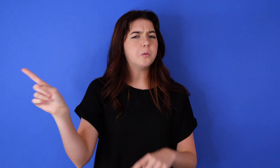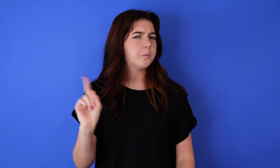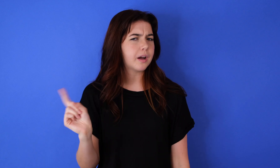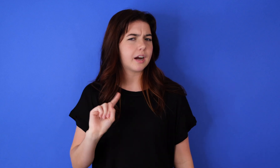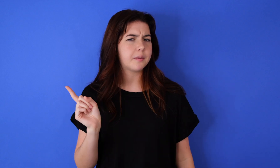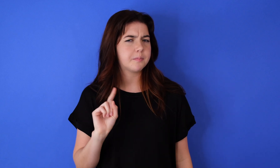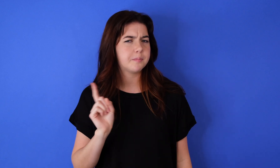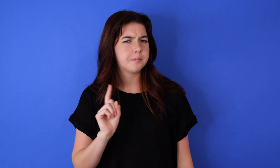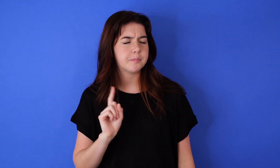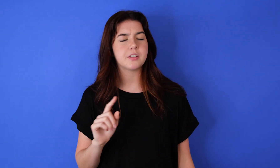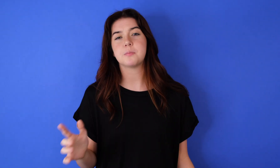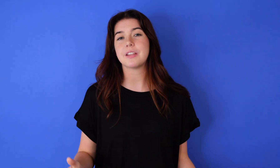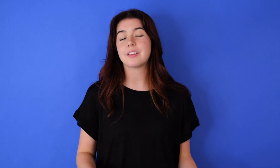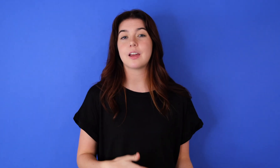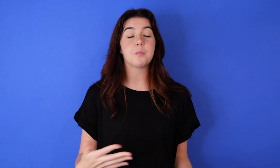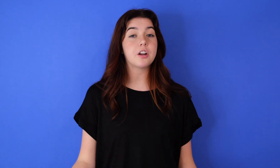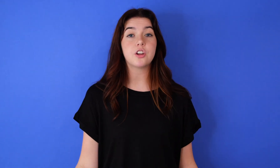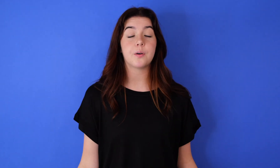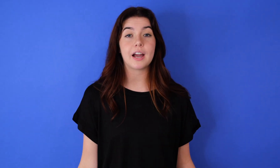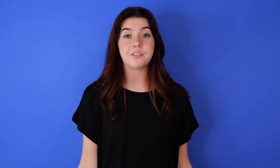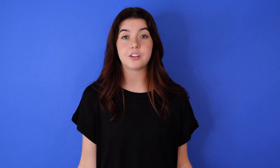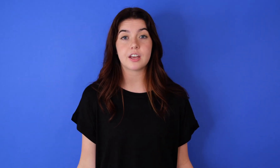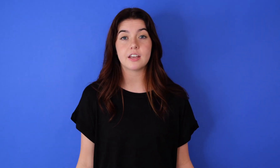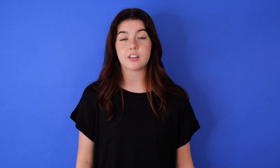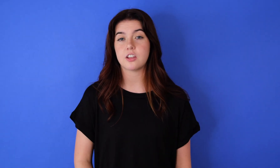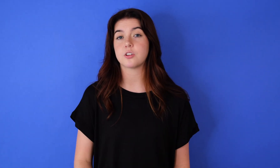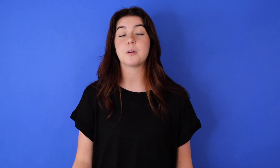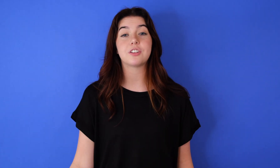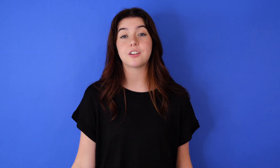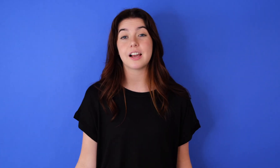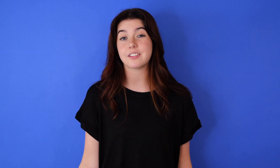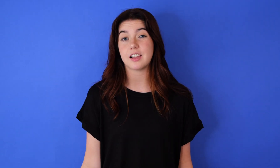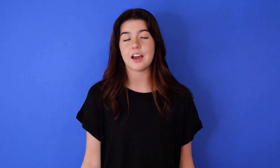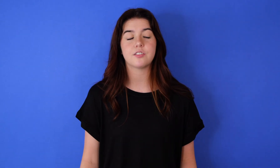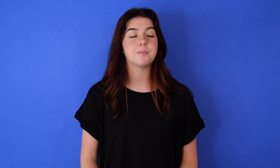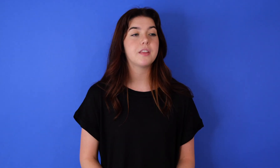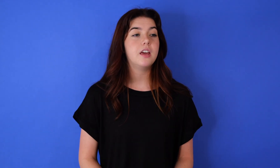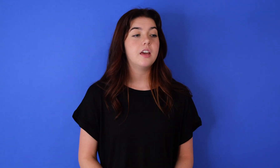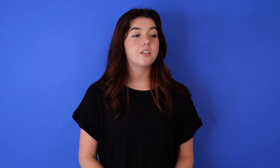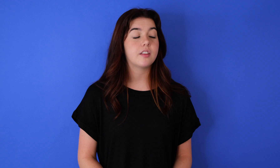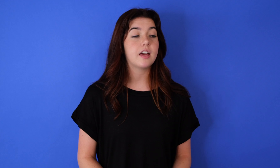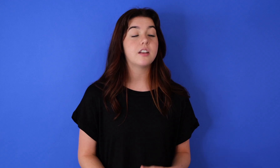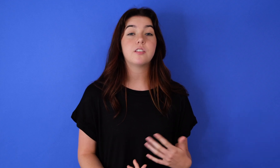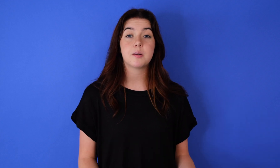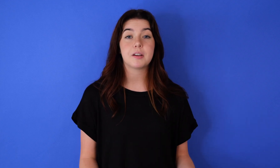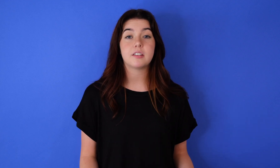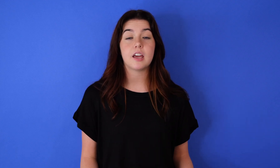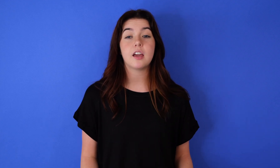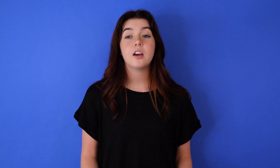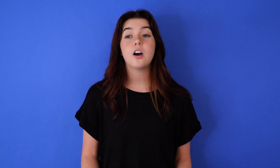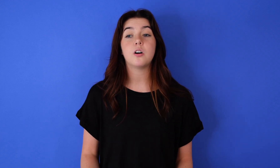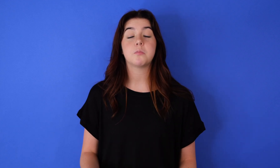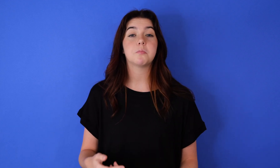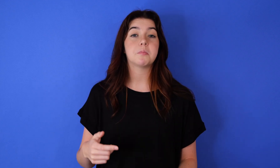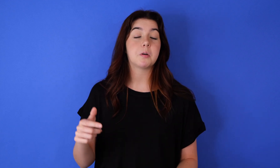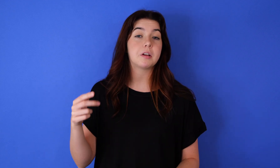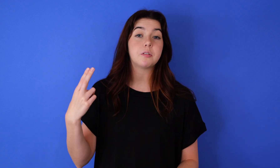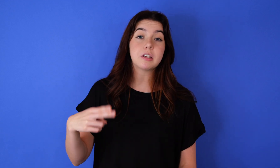go where? Which is basically like where are you going after your science class or what's your next class? So then someone could say, oh, I'm going to